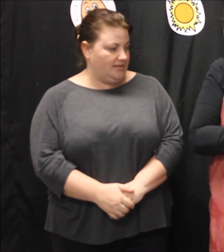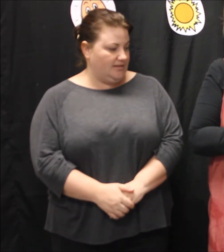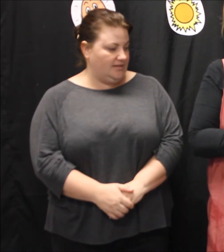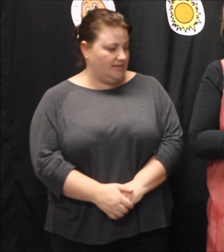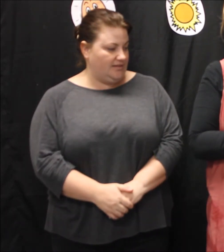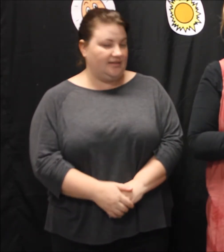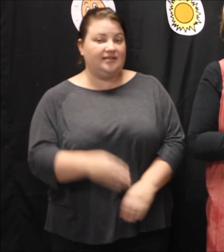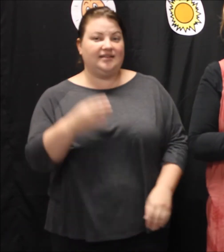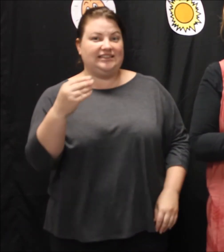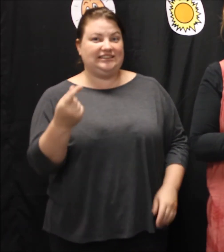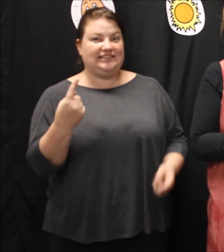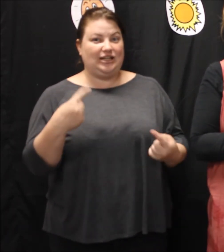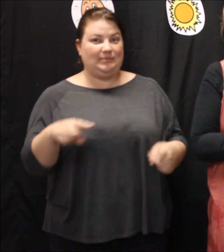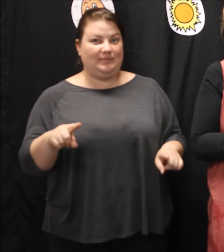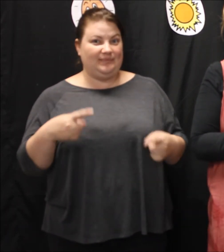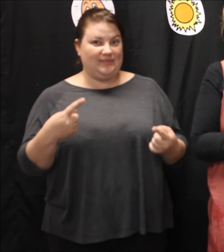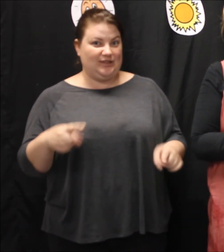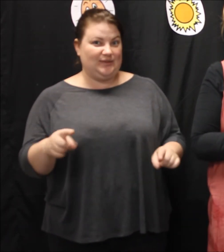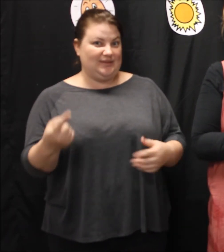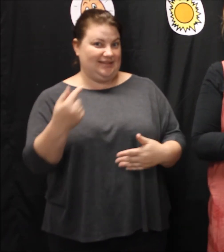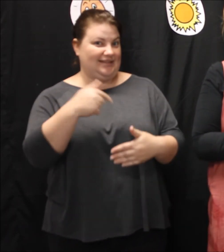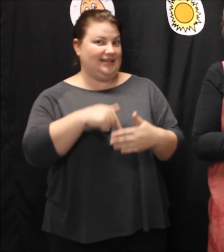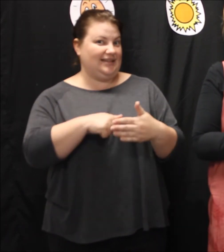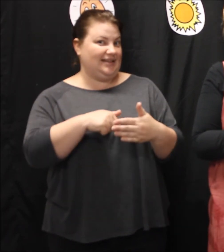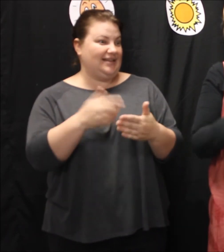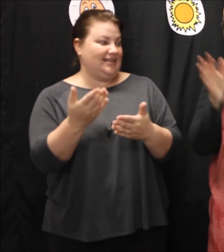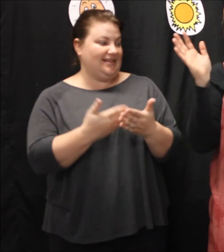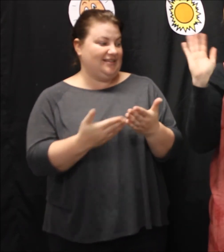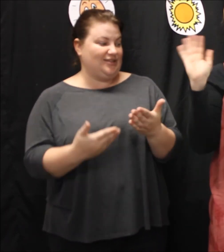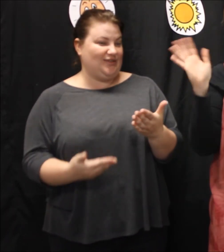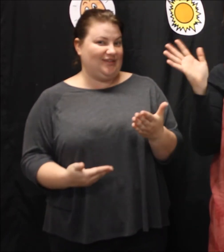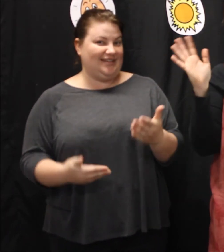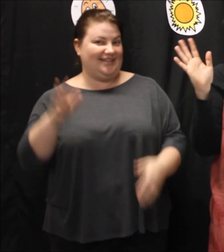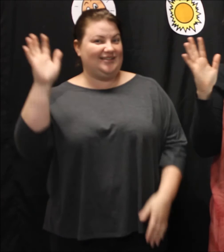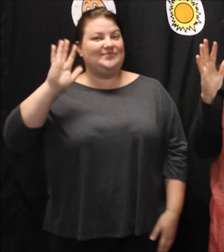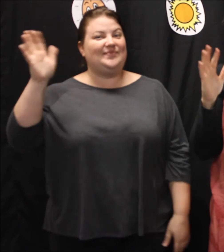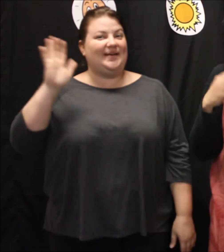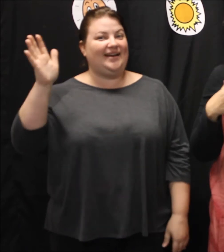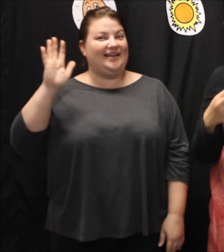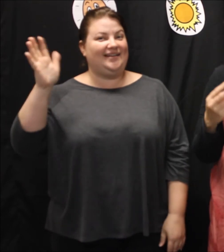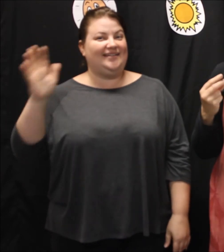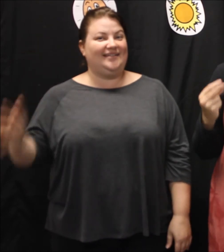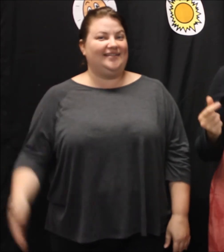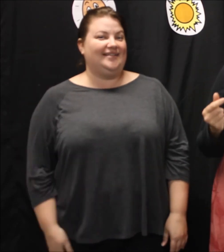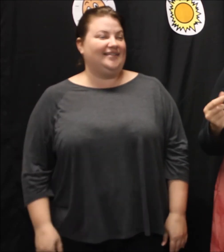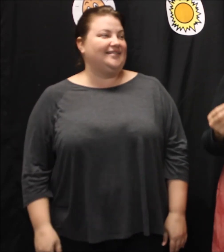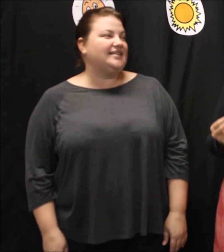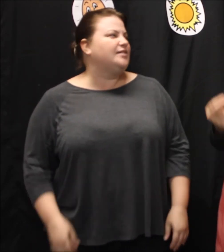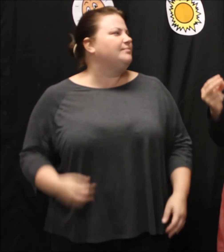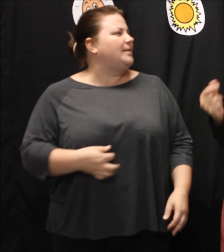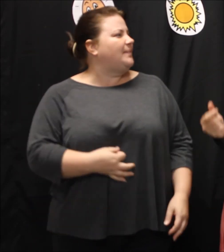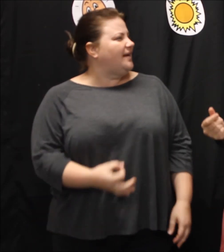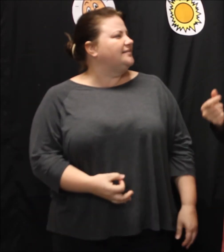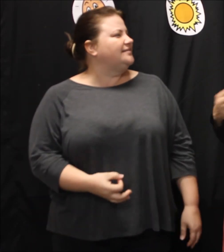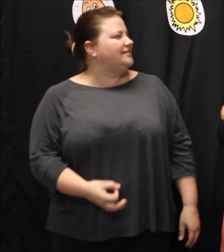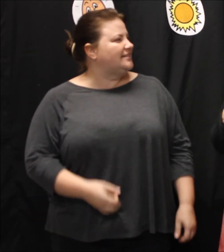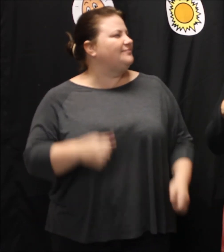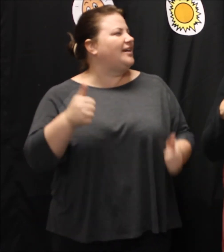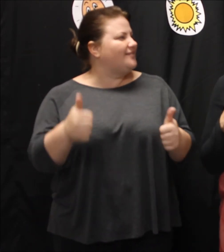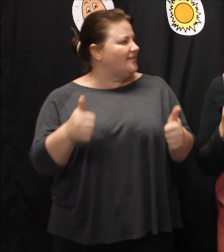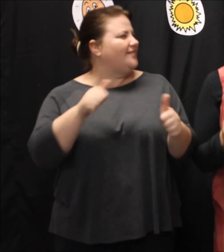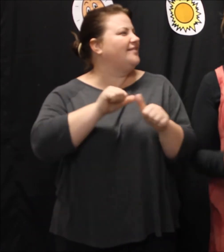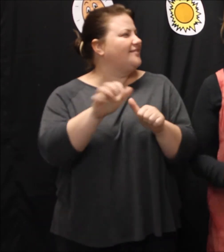doing some music in that song. Bye. My butt, my butt.